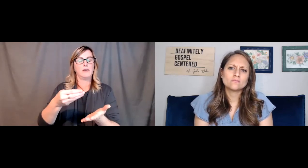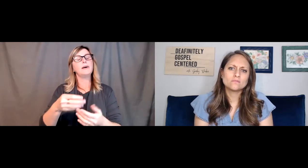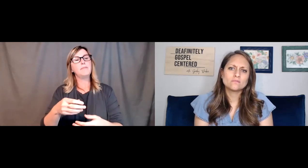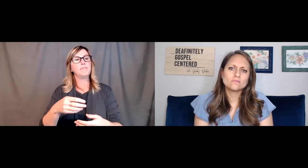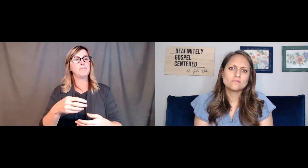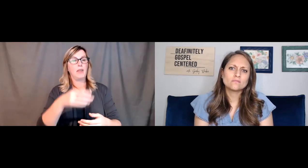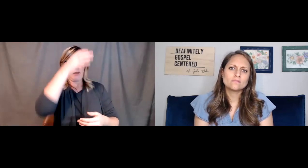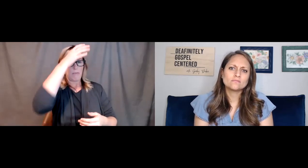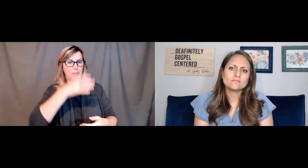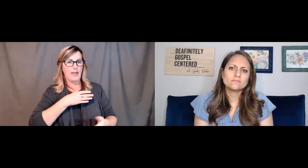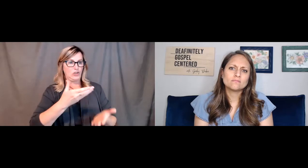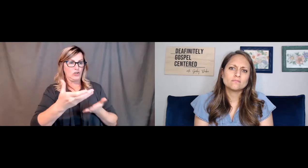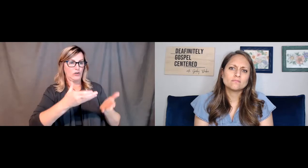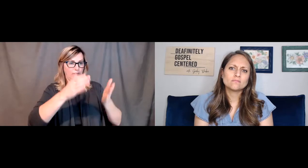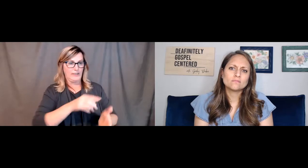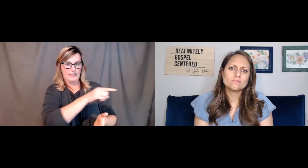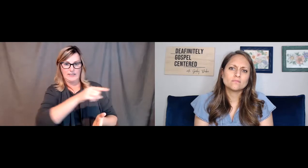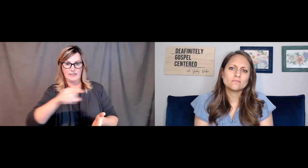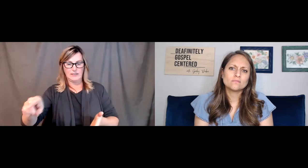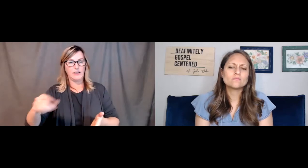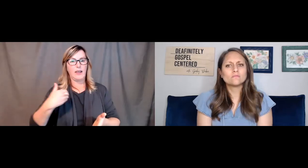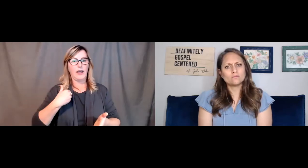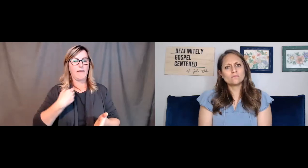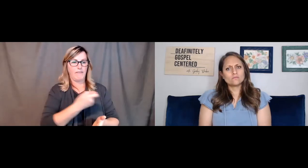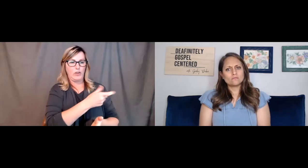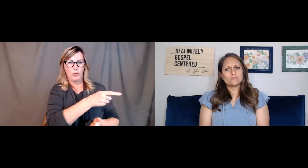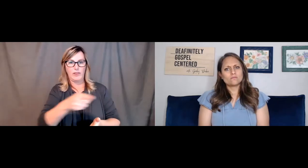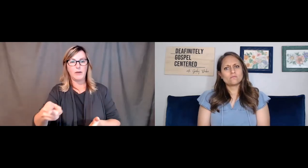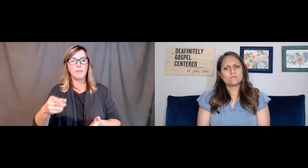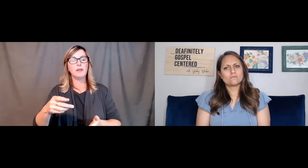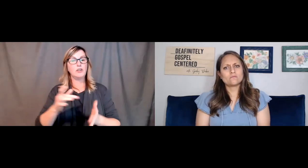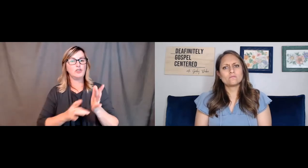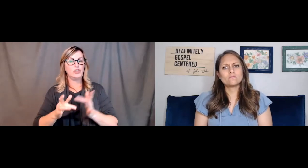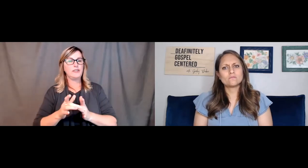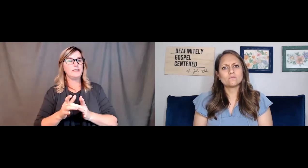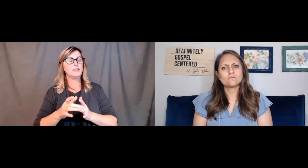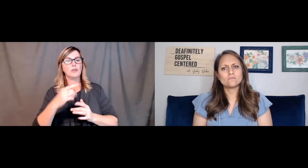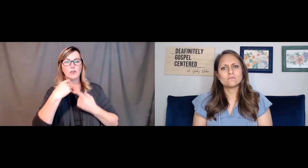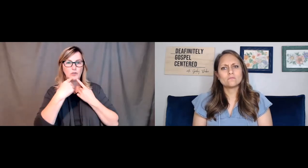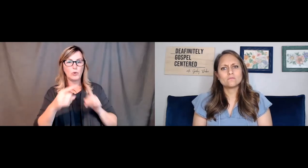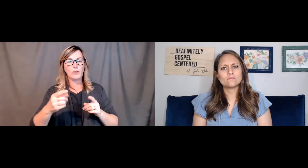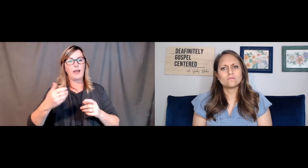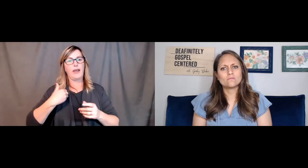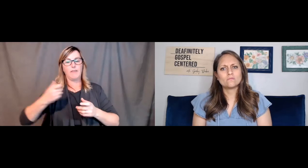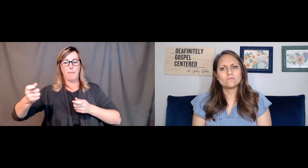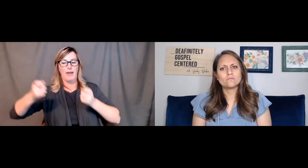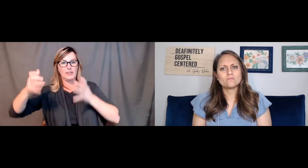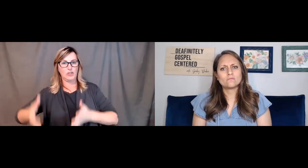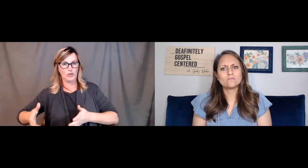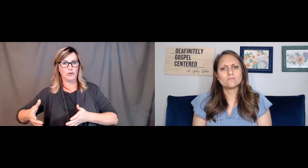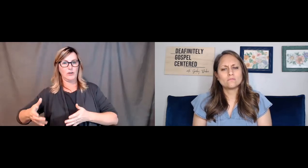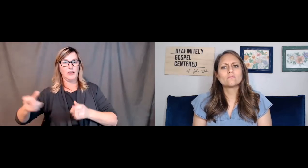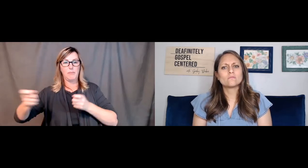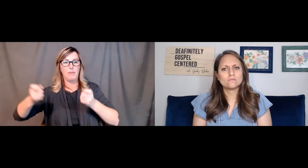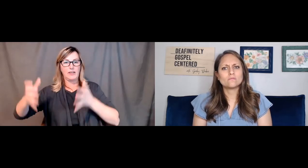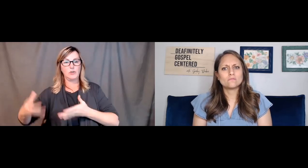And he was telling the story about there were servants. There was a man who had some servants, and Jesus said